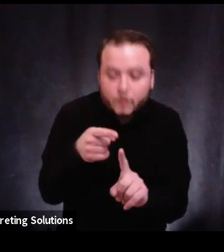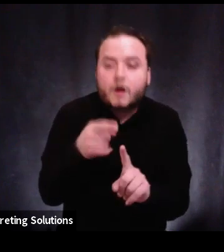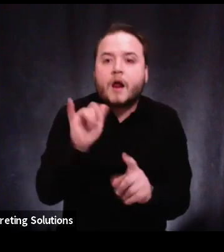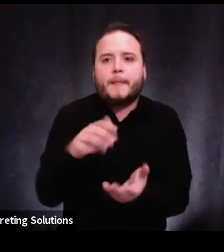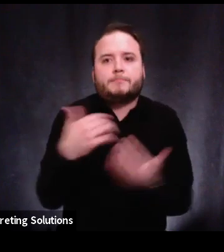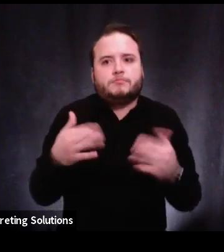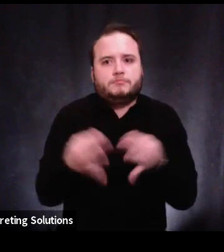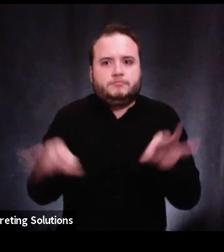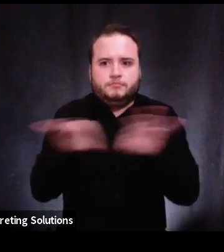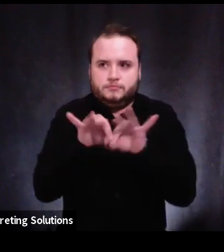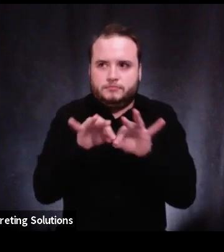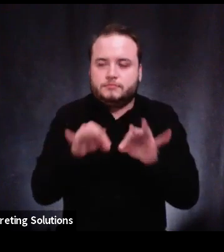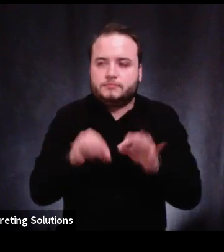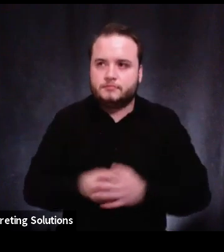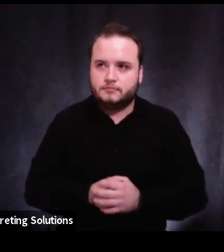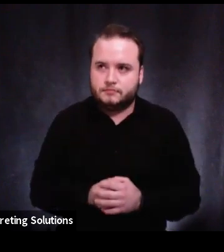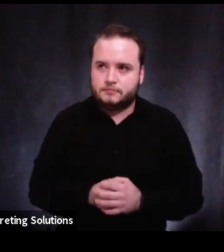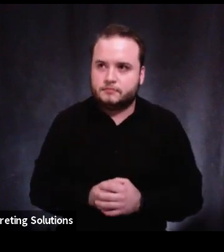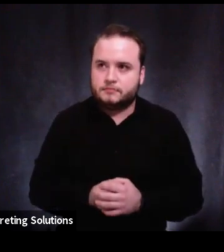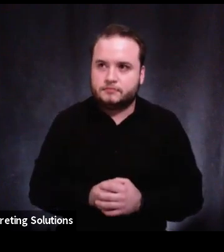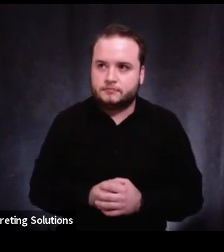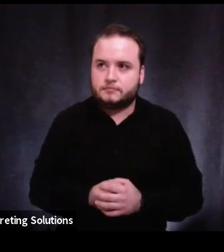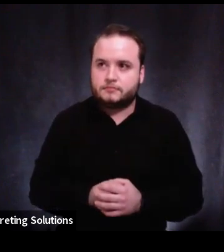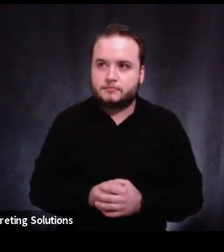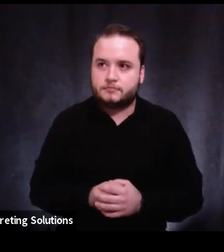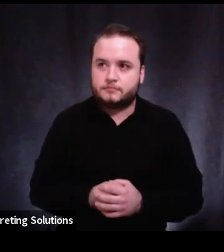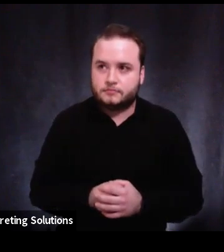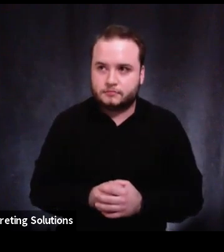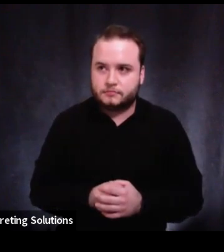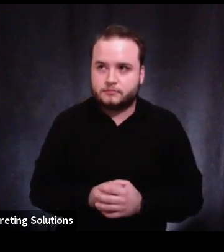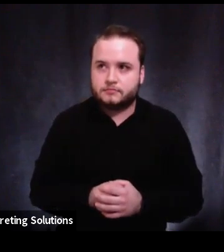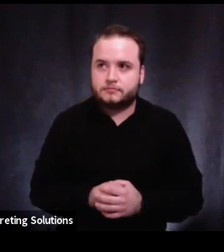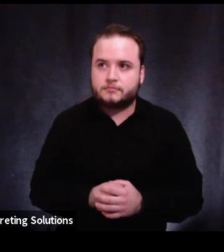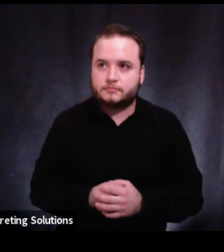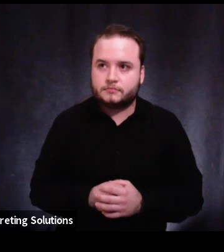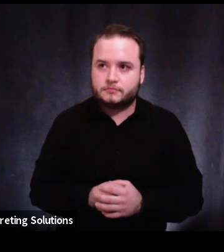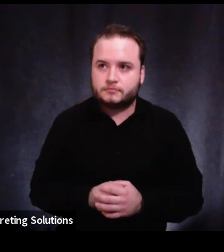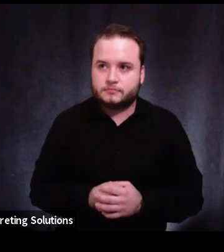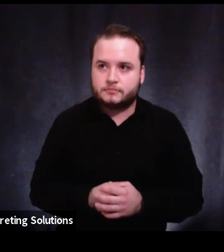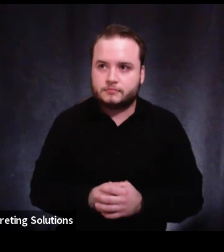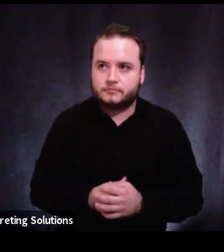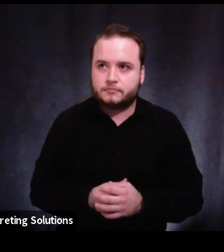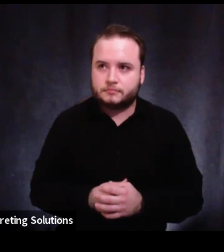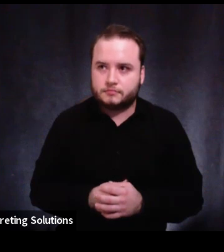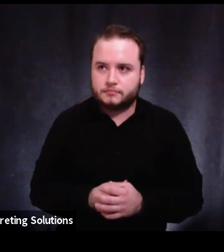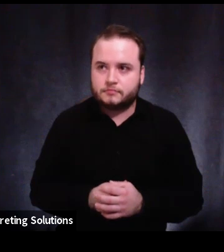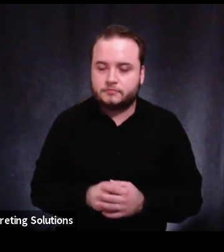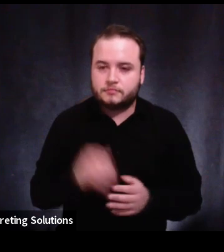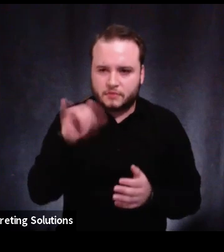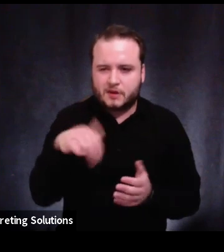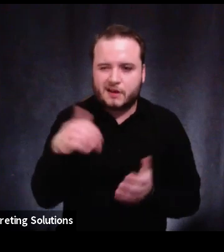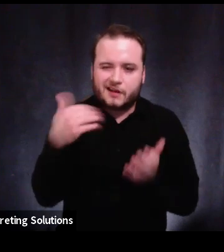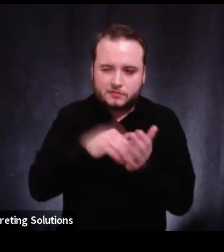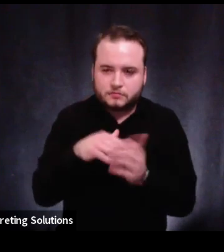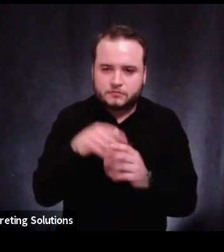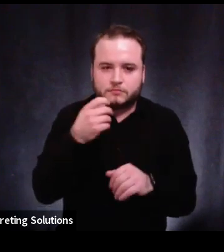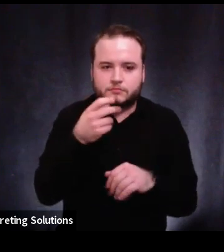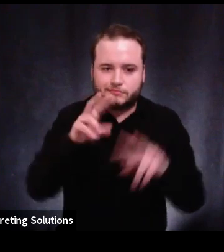into account age over 60 and underlying conditions. And in terms of how would one achieve that longer